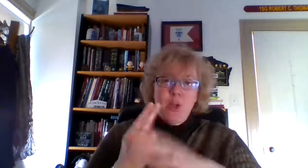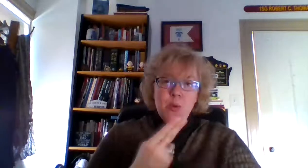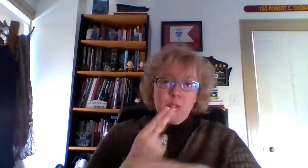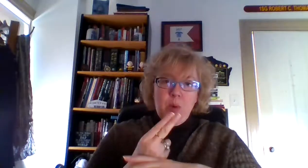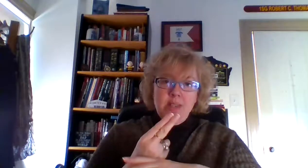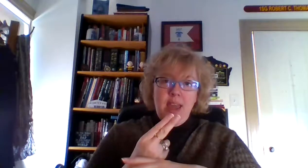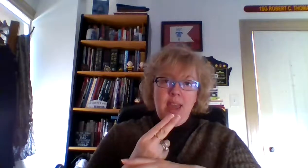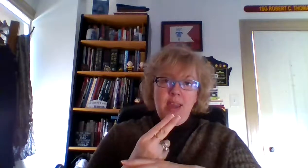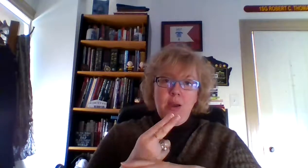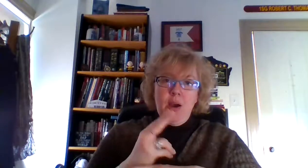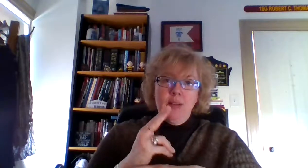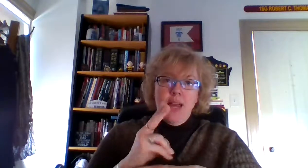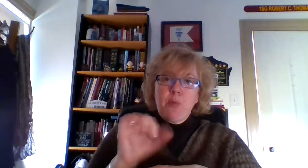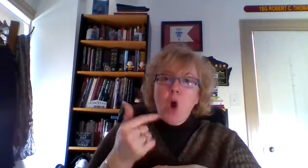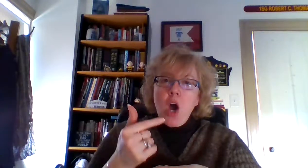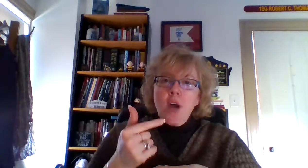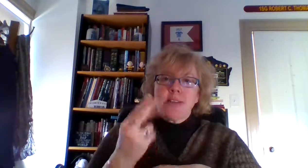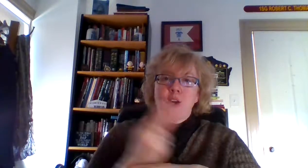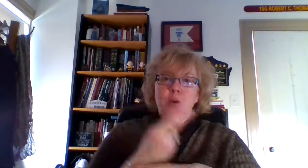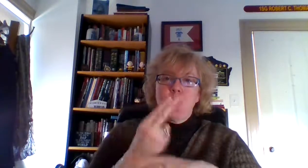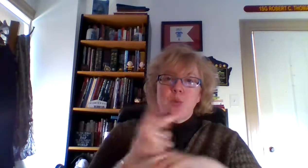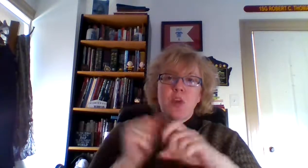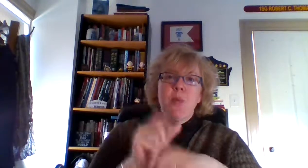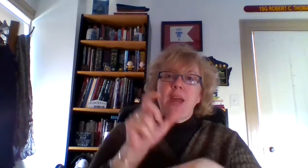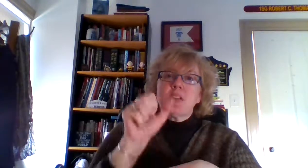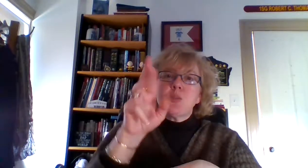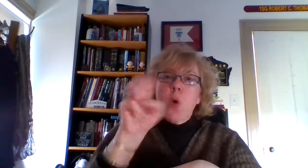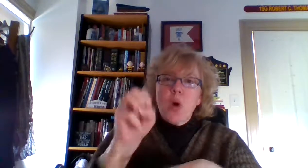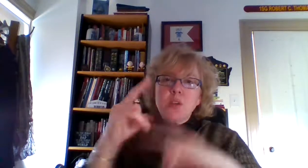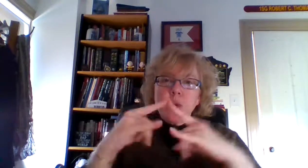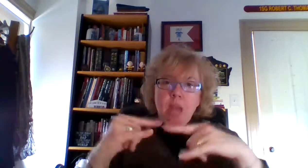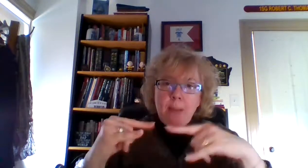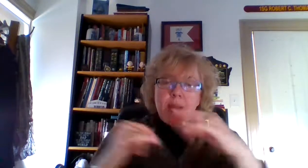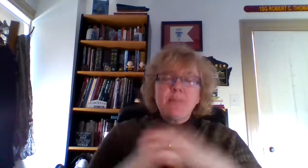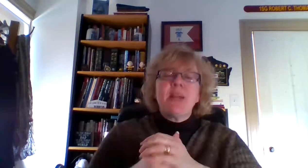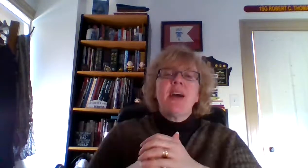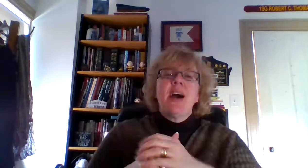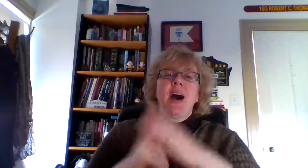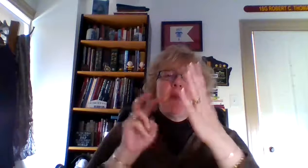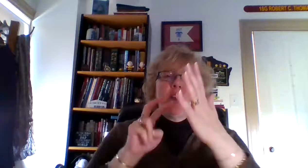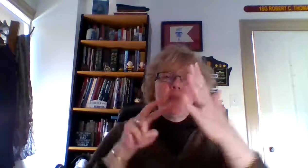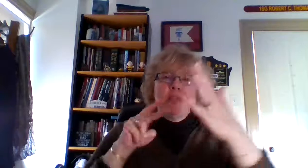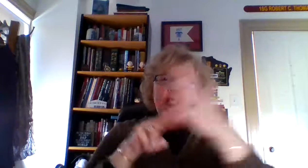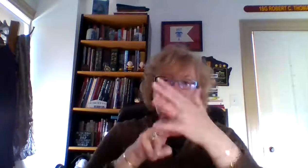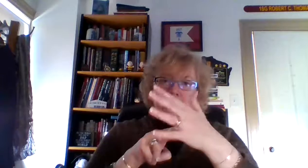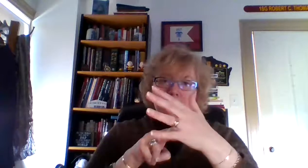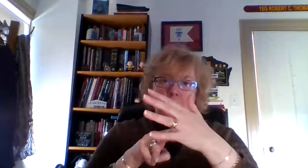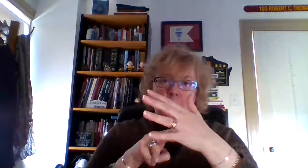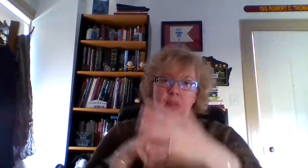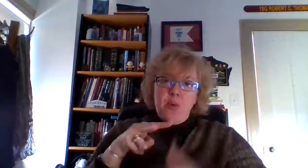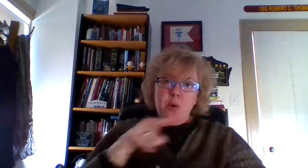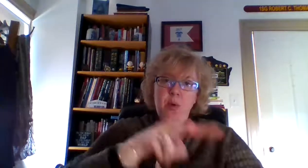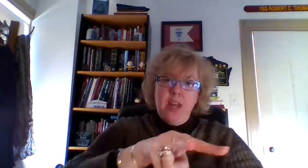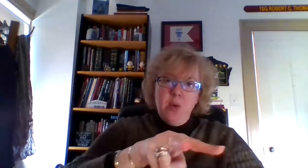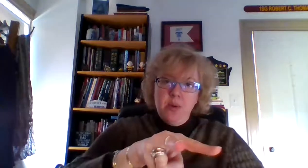used was a like prongs, like you use when you make s'mores when you're camping, and you'd stick the bread through and you would put